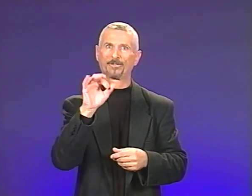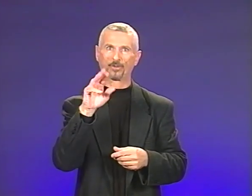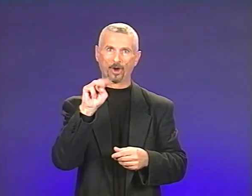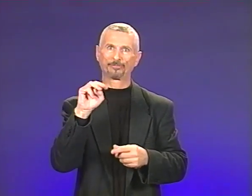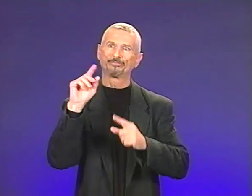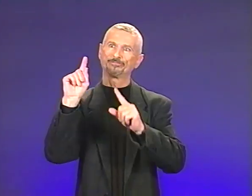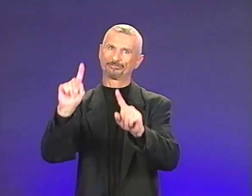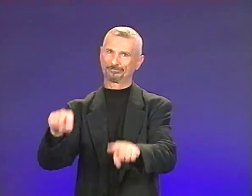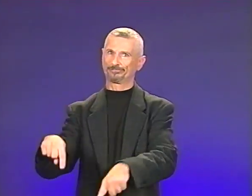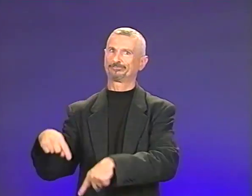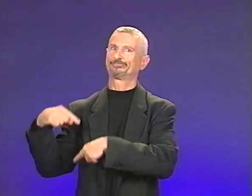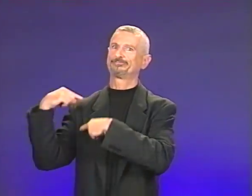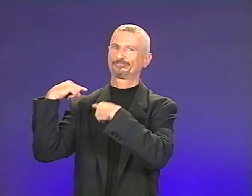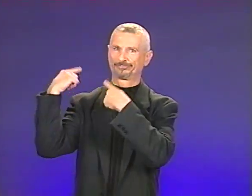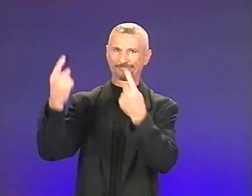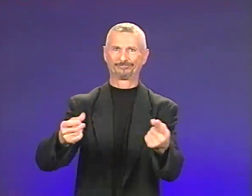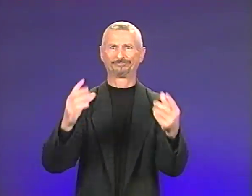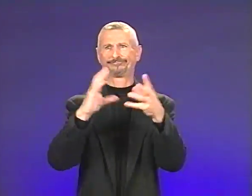Storytelling has a long history in the deaf community.